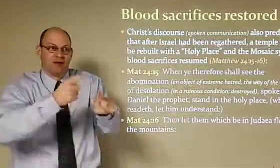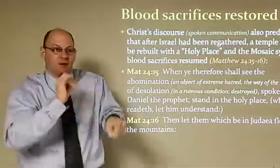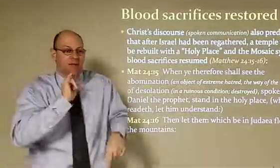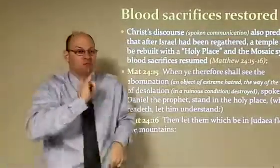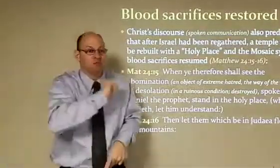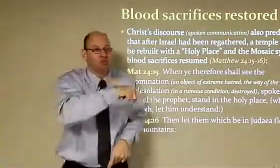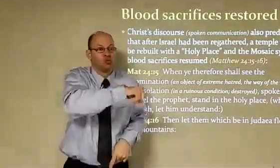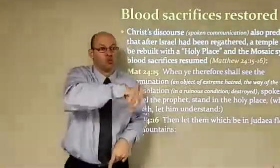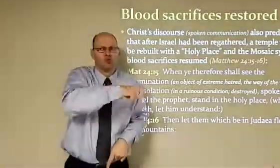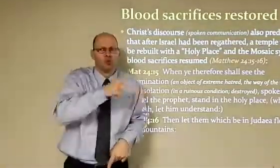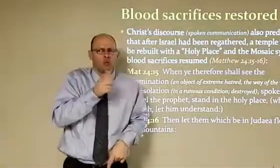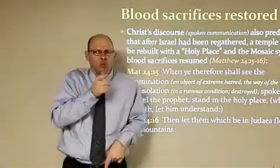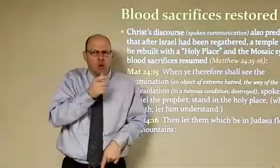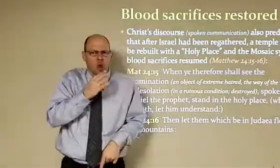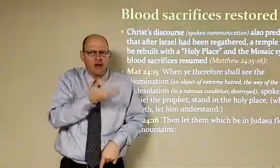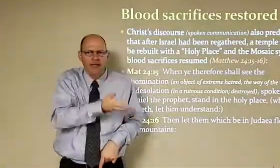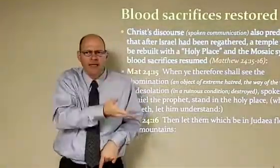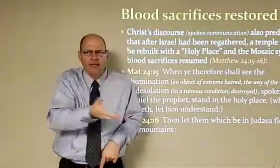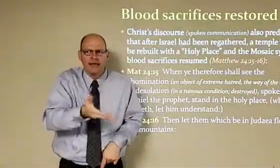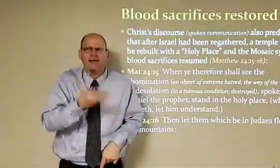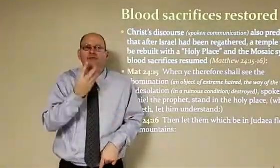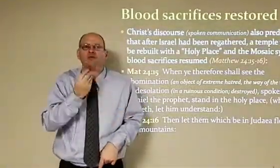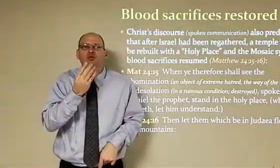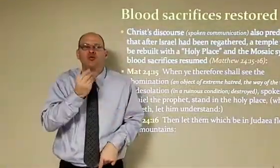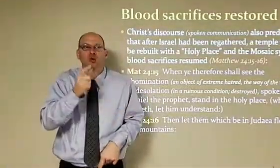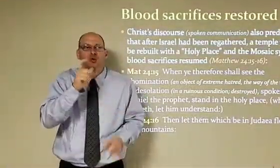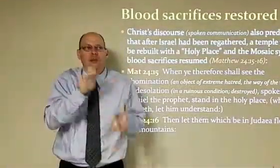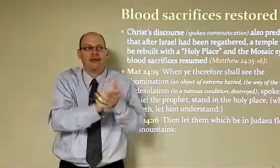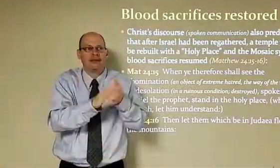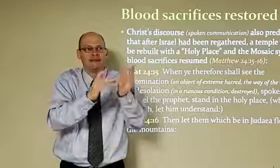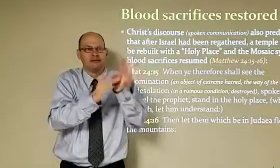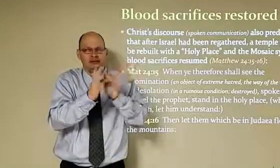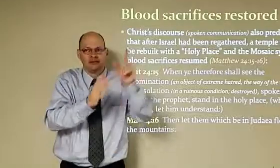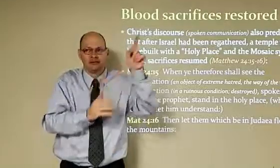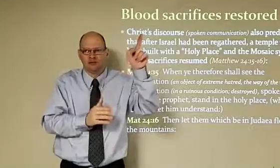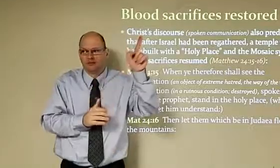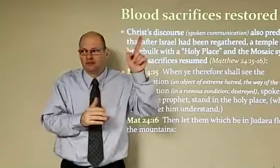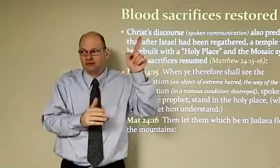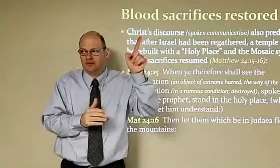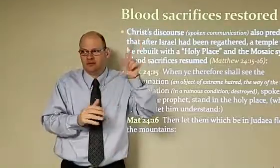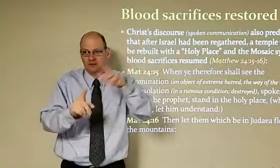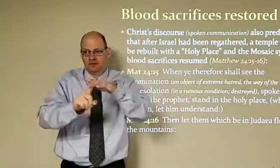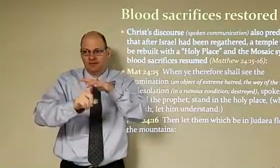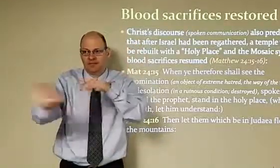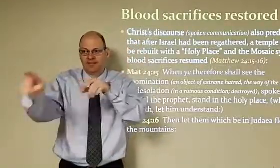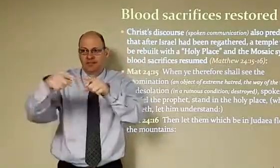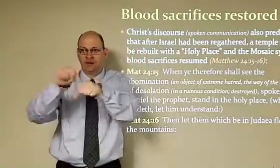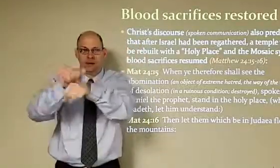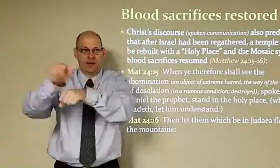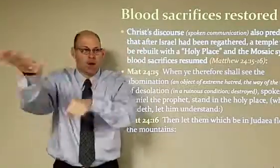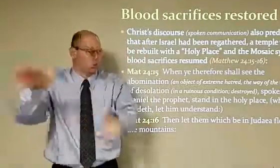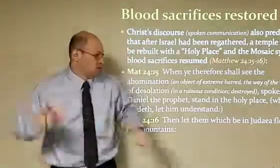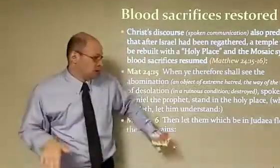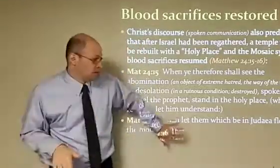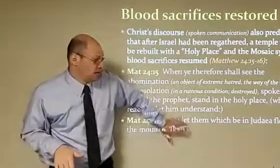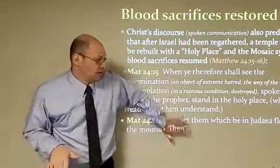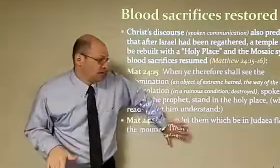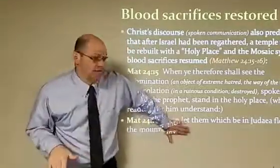them flee. Who are these? That's the Jews that believe Jesus was the Messiah. They're going to flee to the